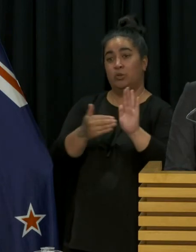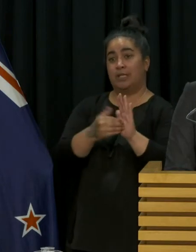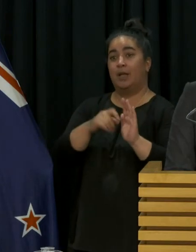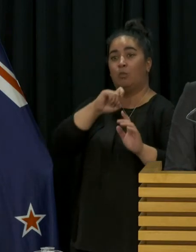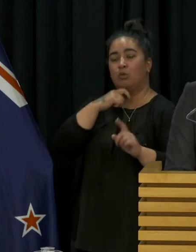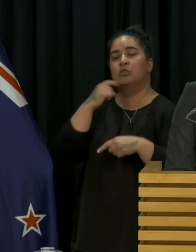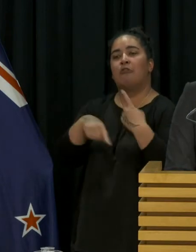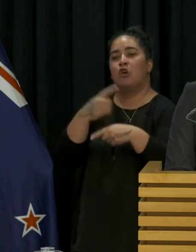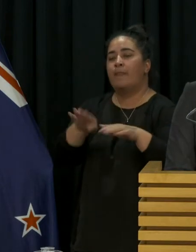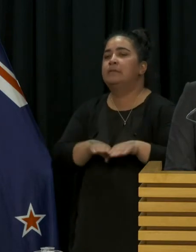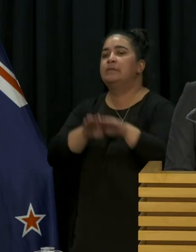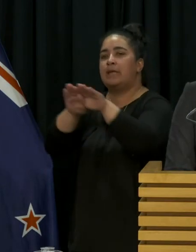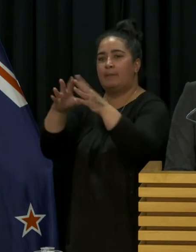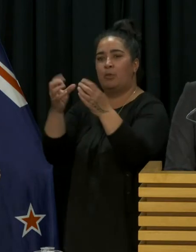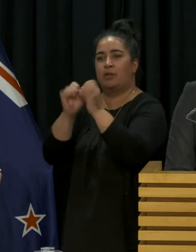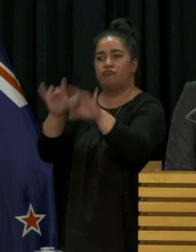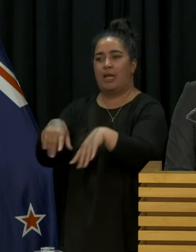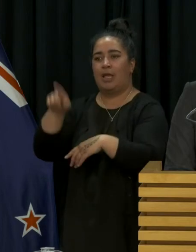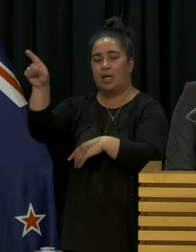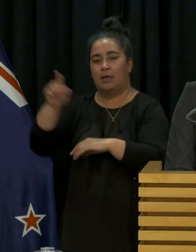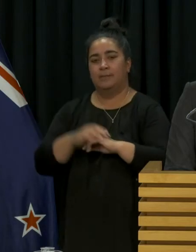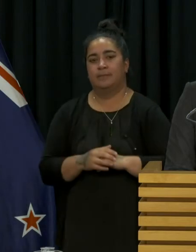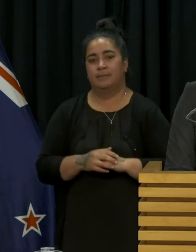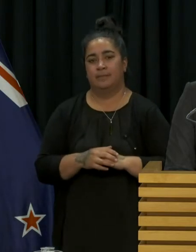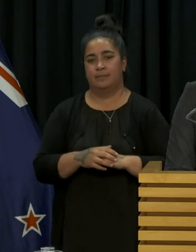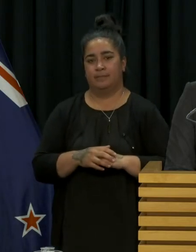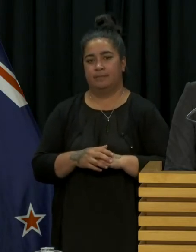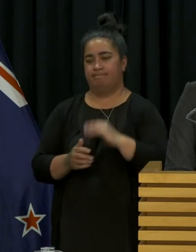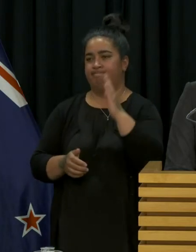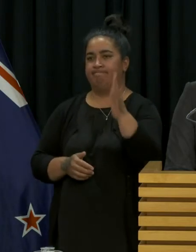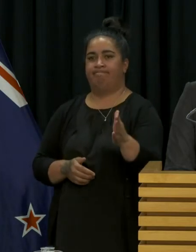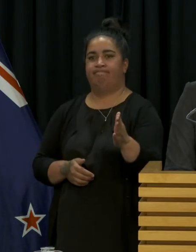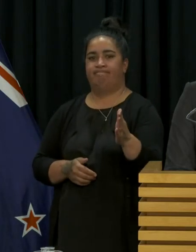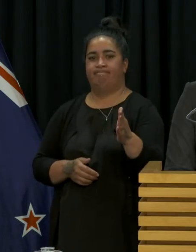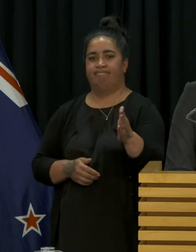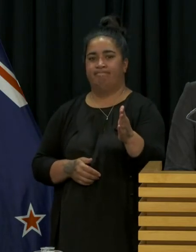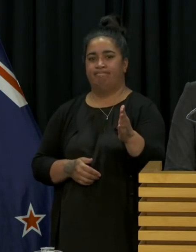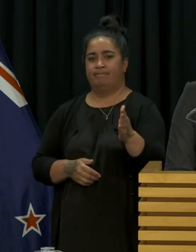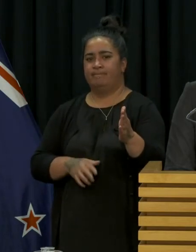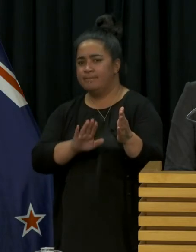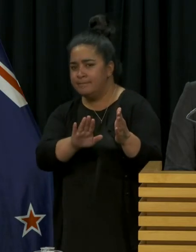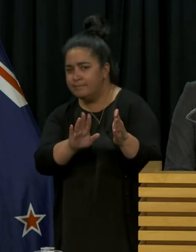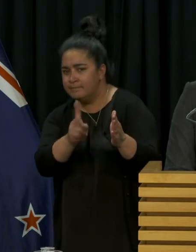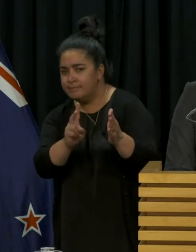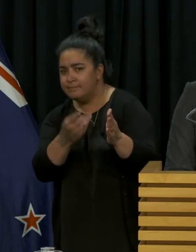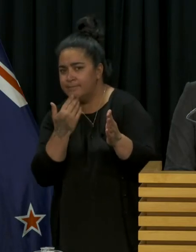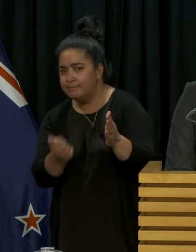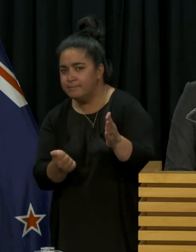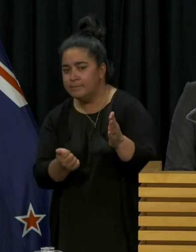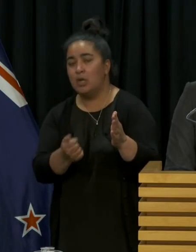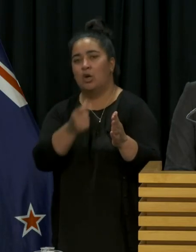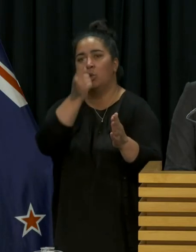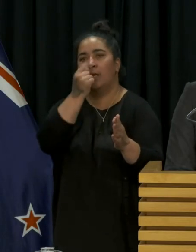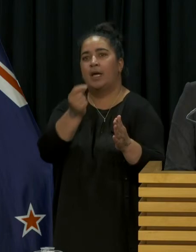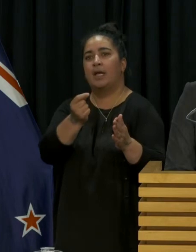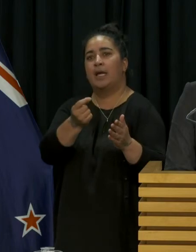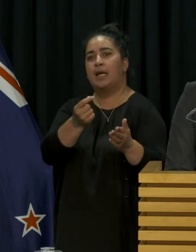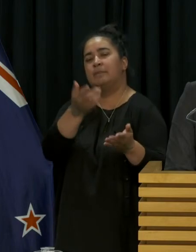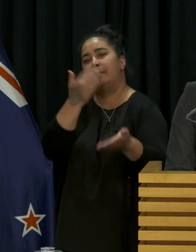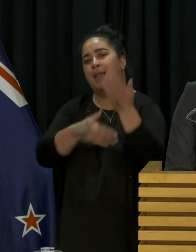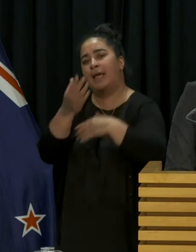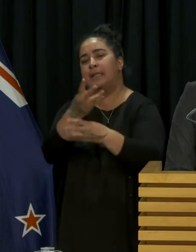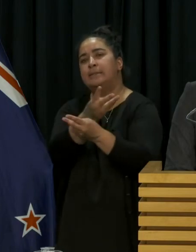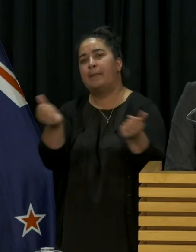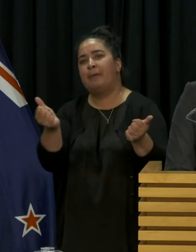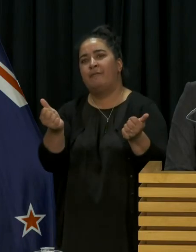of manners. The pressures that our agencies have been put Sorry, what under. was that? Can you explain some of the pressures that our agencies have